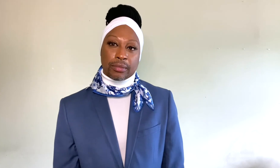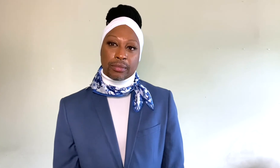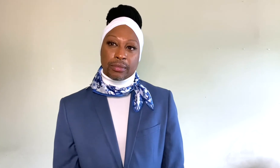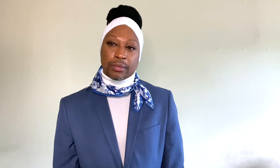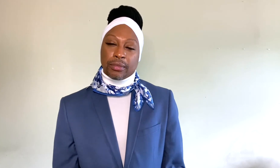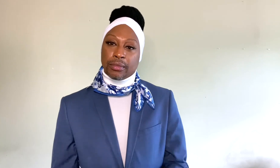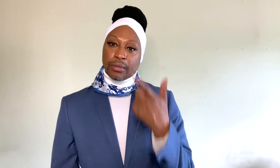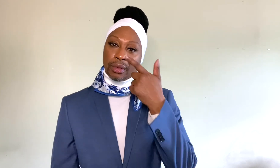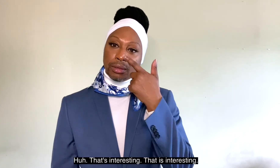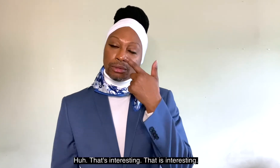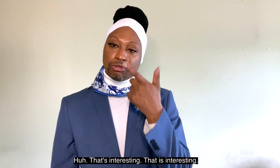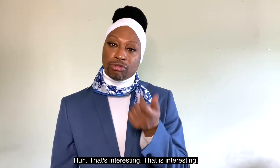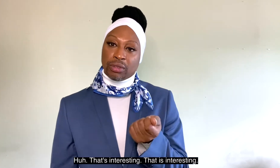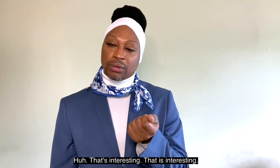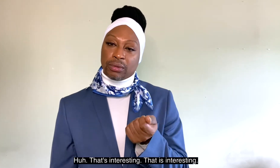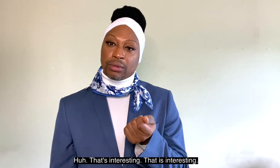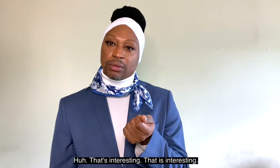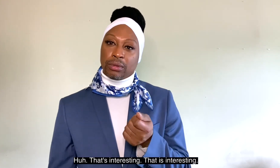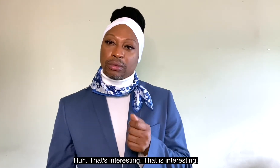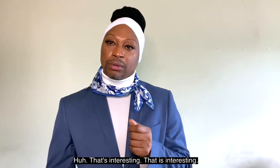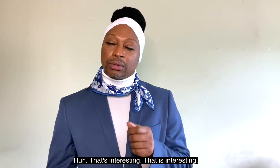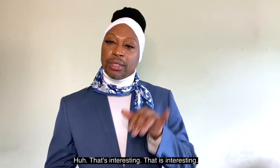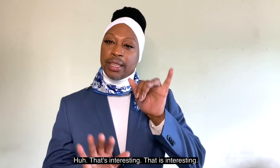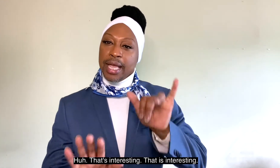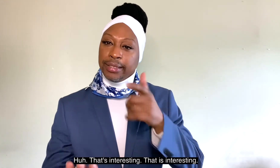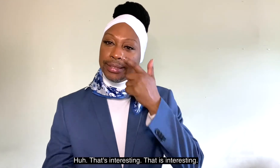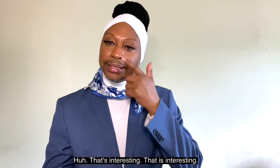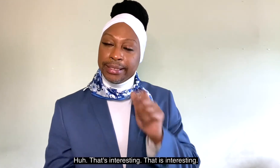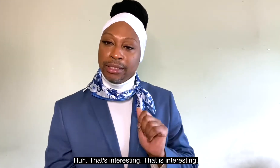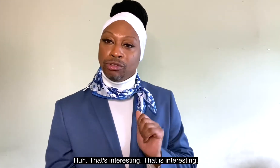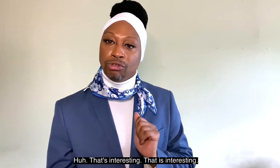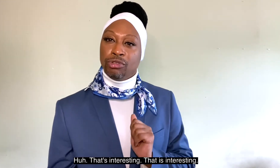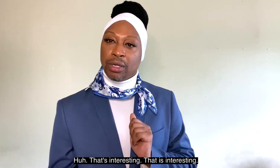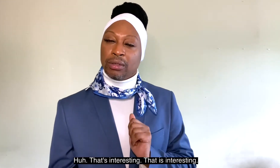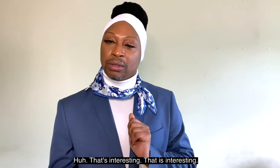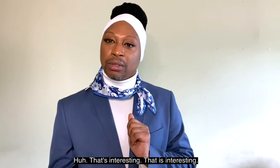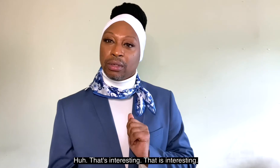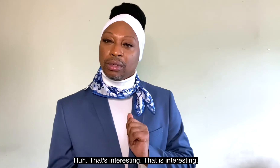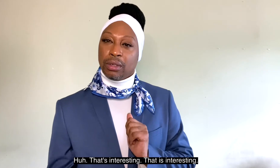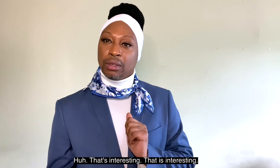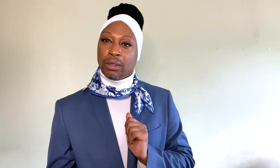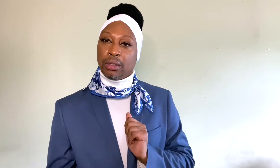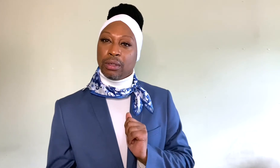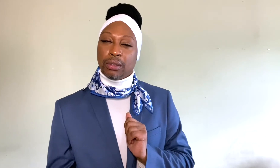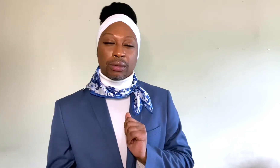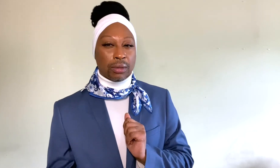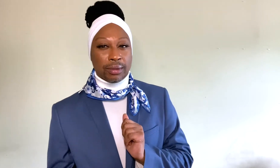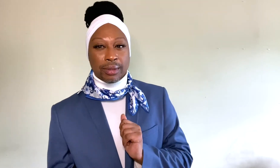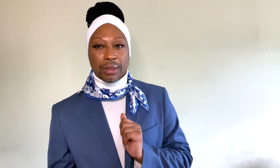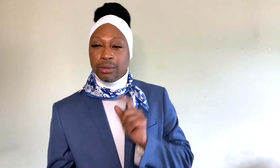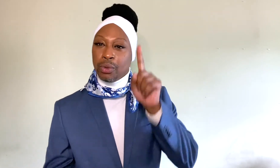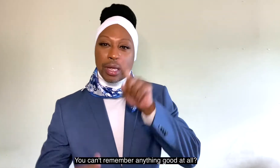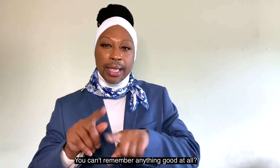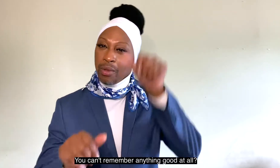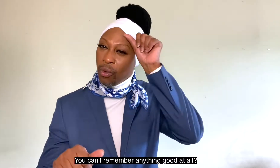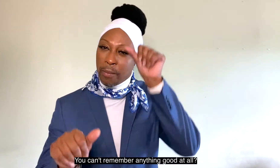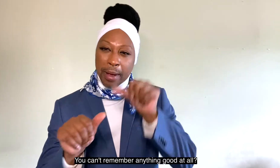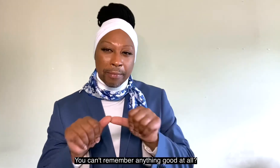Huh. That's interesting. That is interesting. You can't remember anything